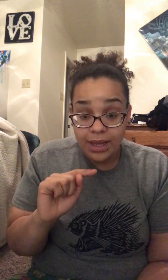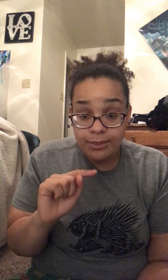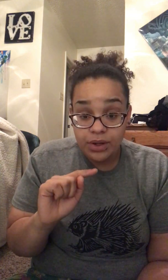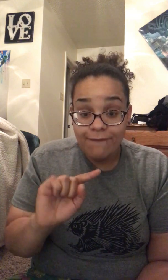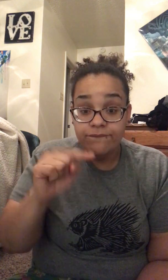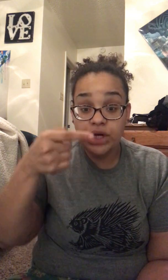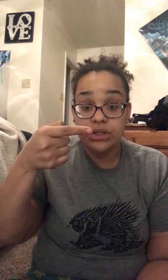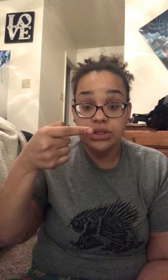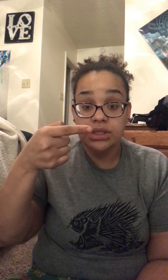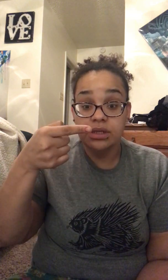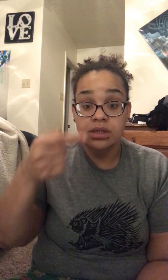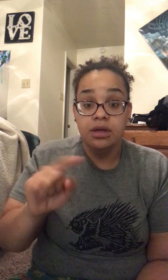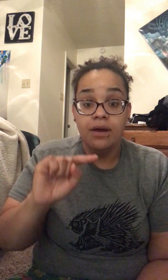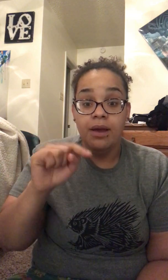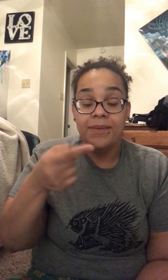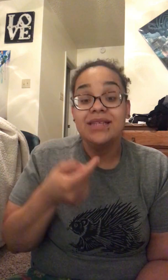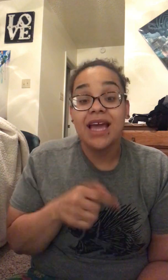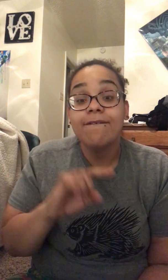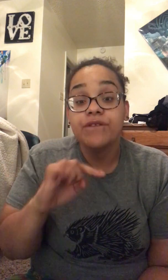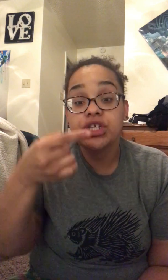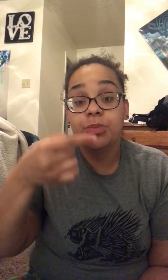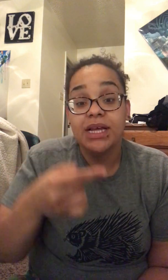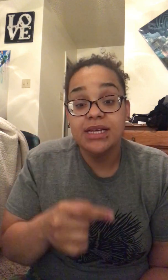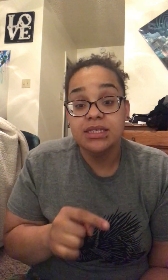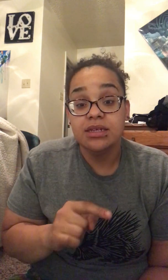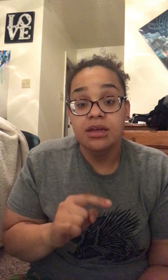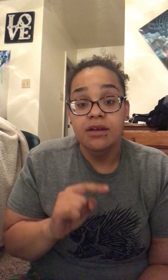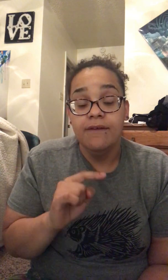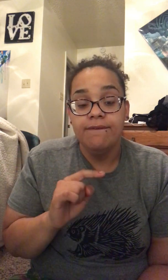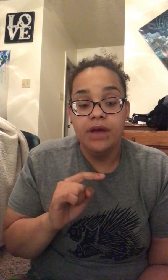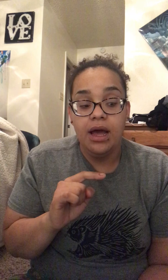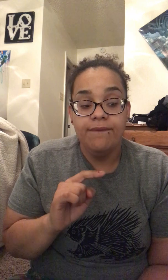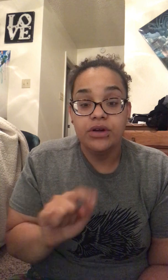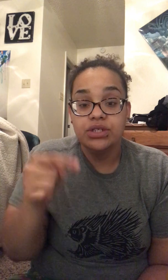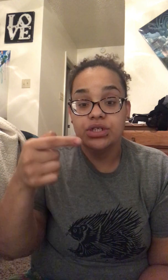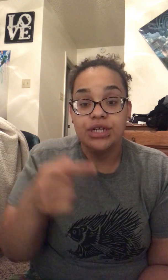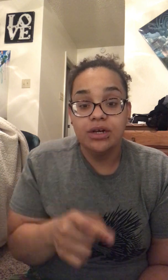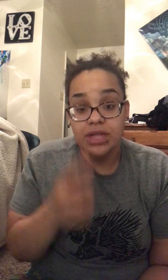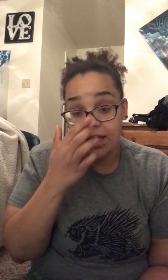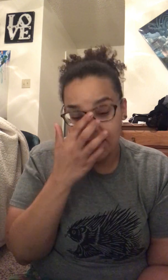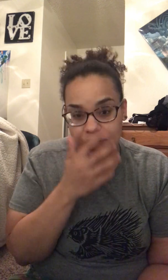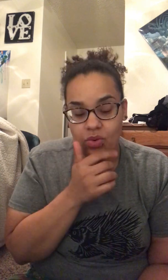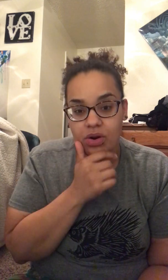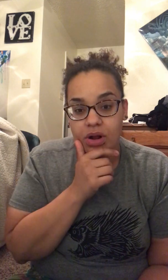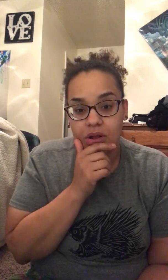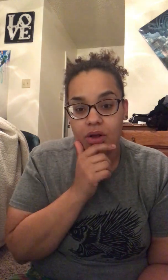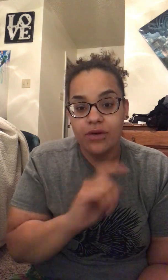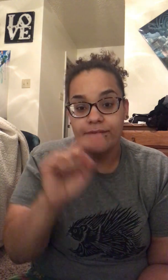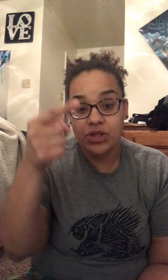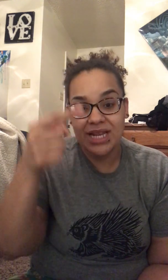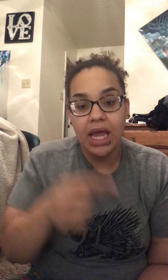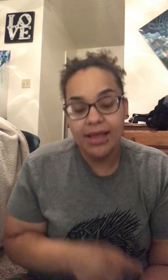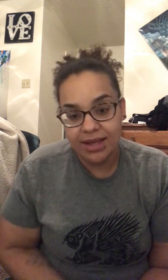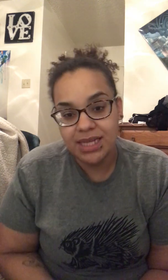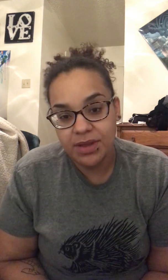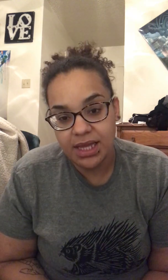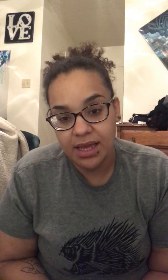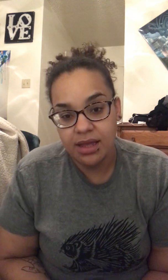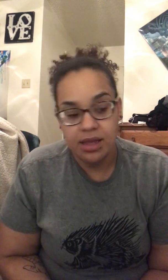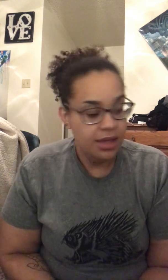number. First means like first placed, first in show, like that's an ordinal, or first in line, that type of thing.